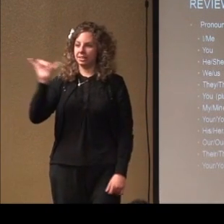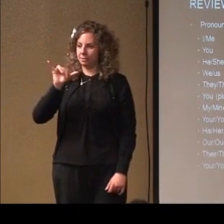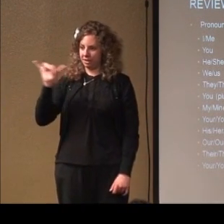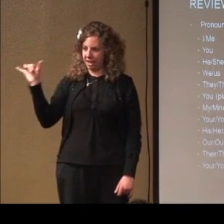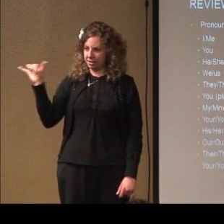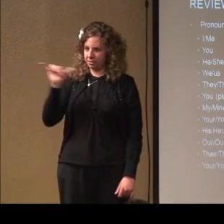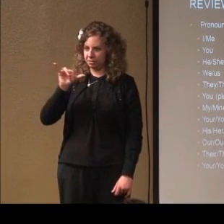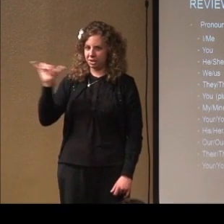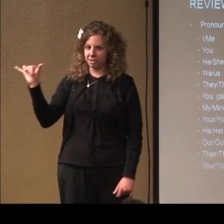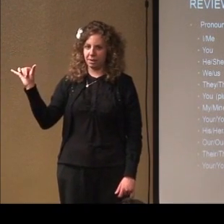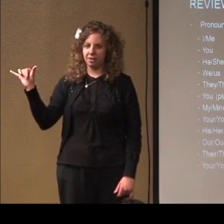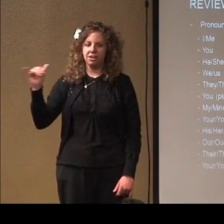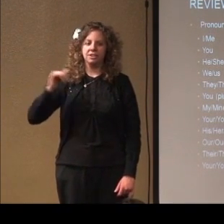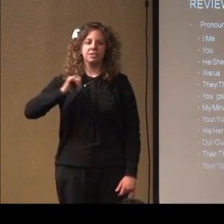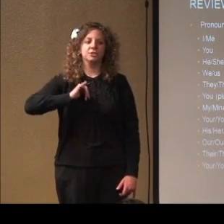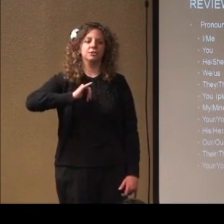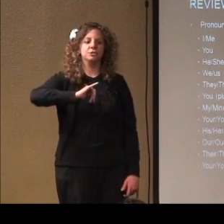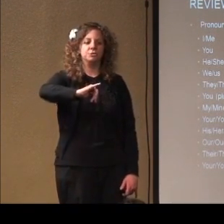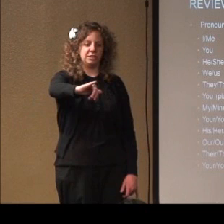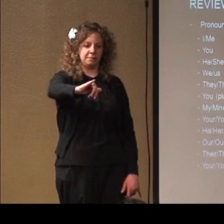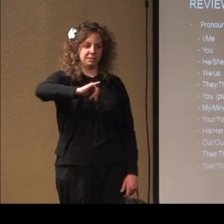same or like, we talked about, then you'll do same as